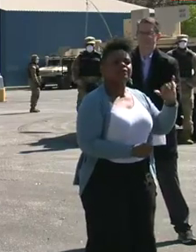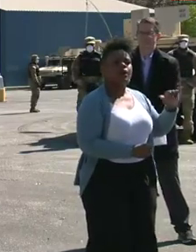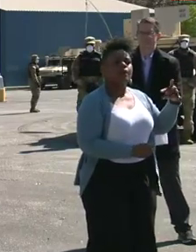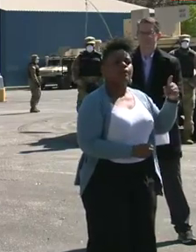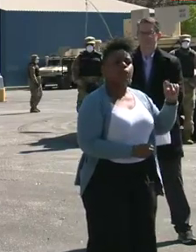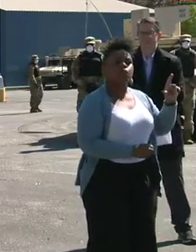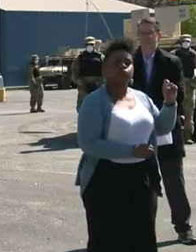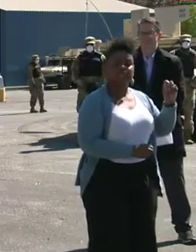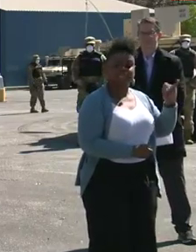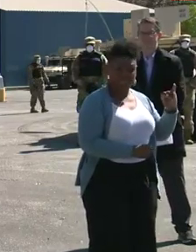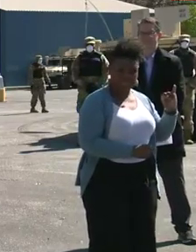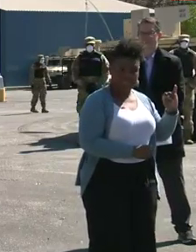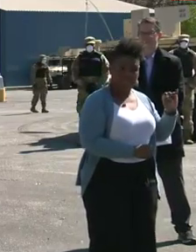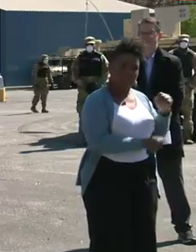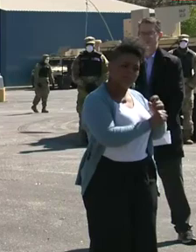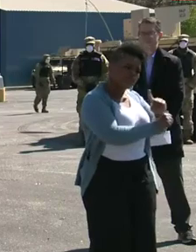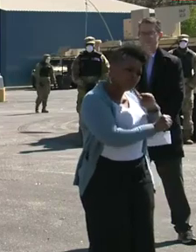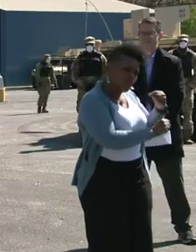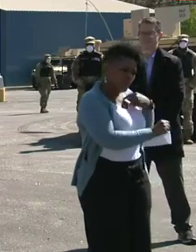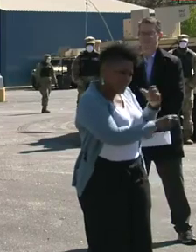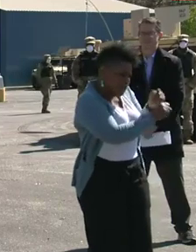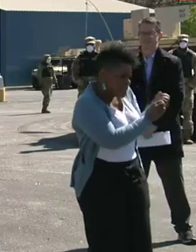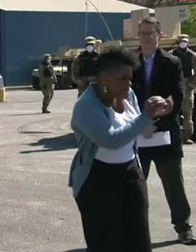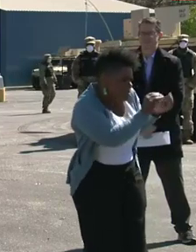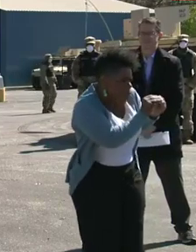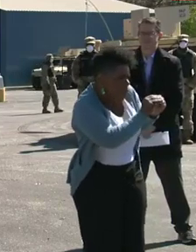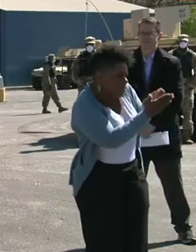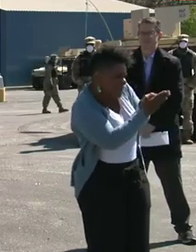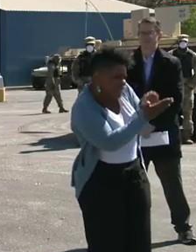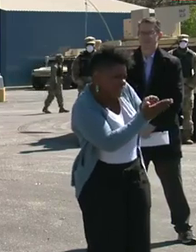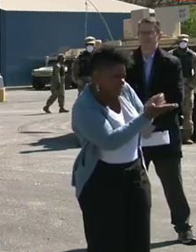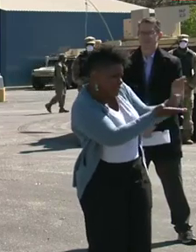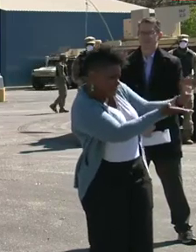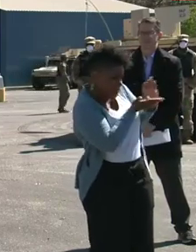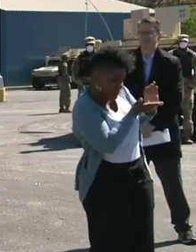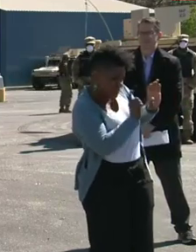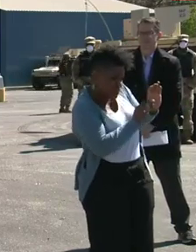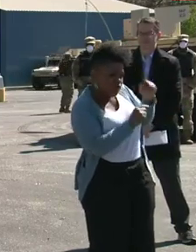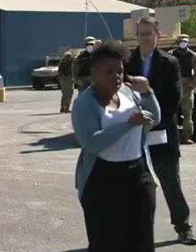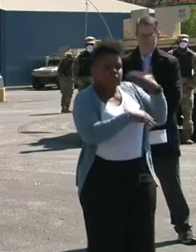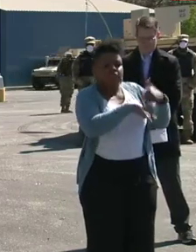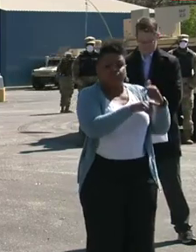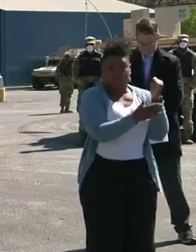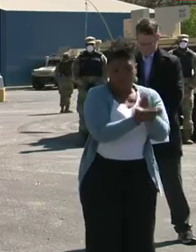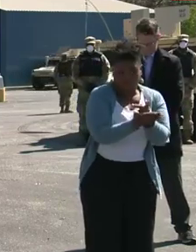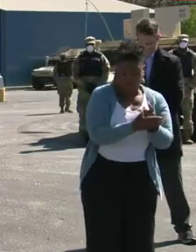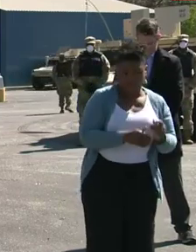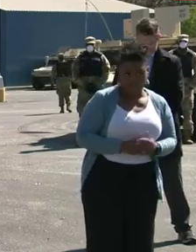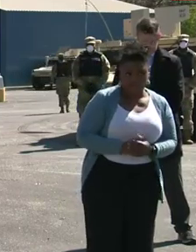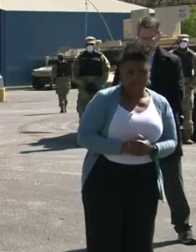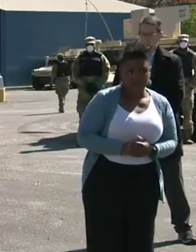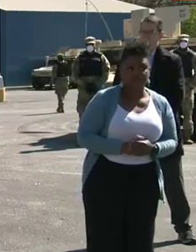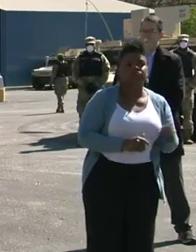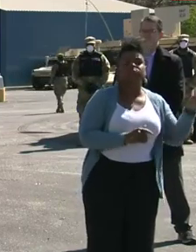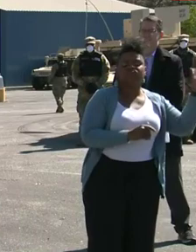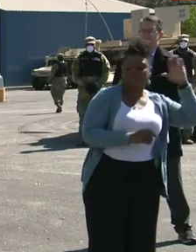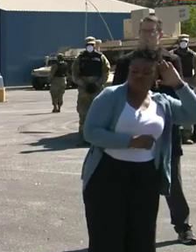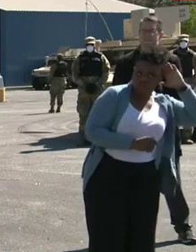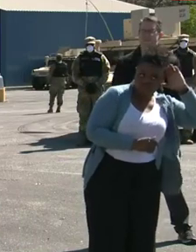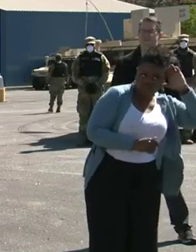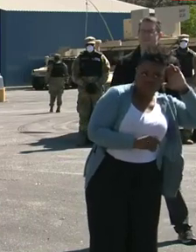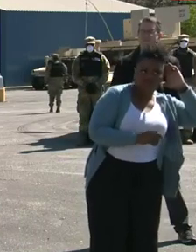relief funding. The White House has also been an open ear and is also looking for a solution on the state